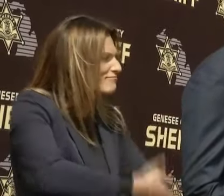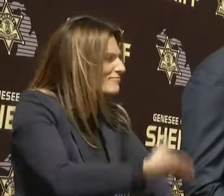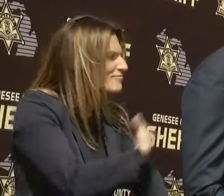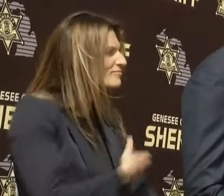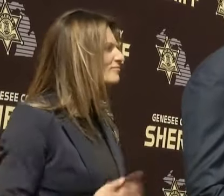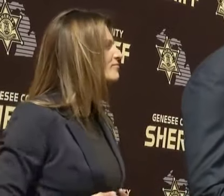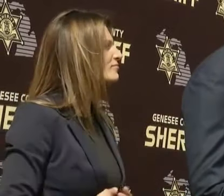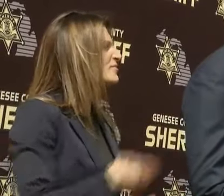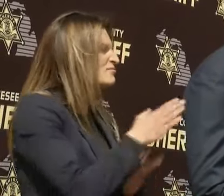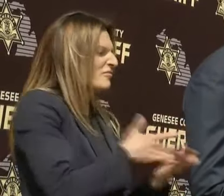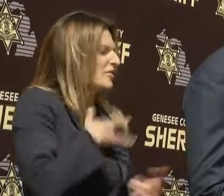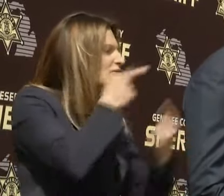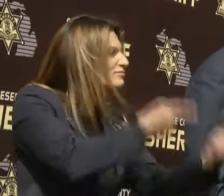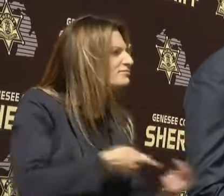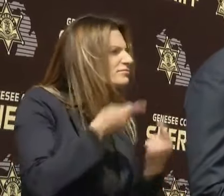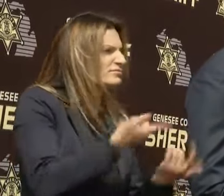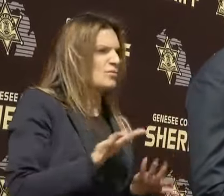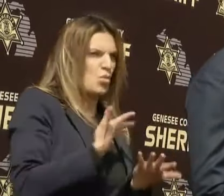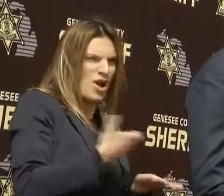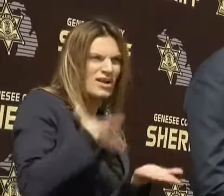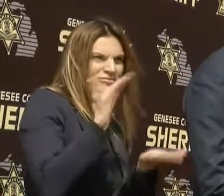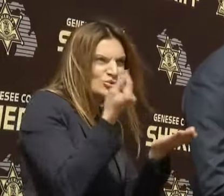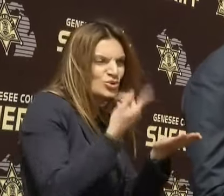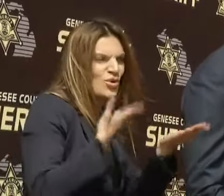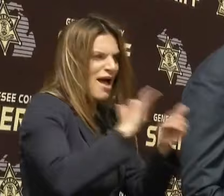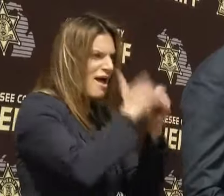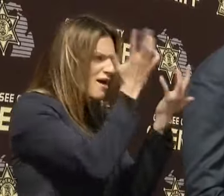costly process for too long to apply for an expungement are set